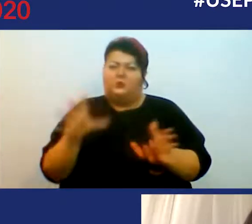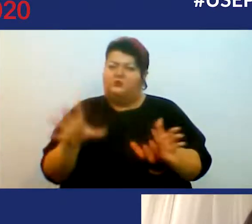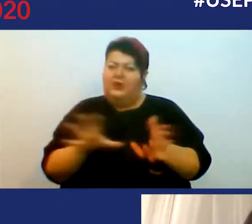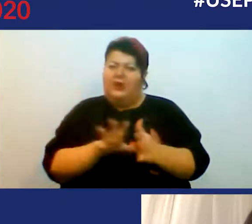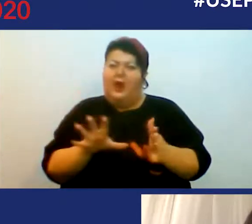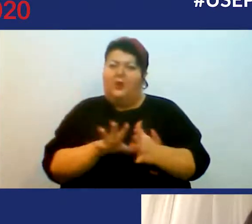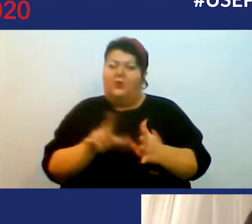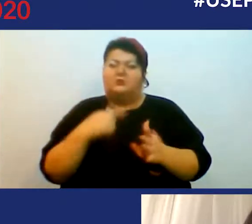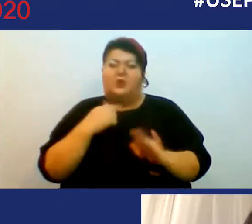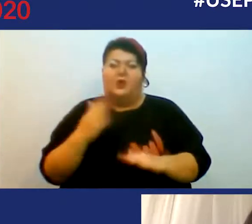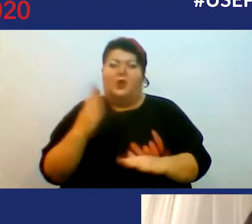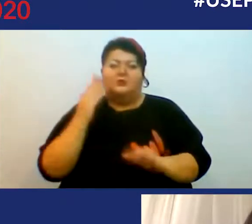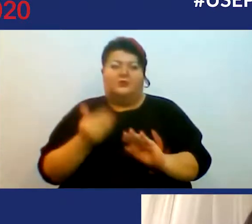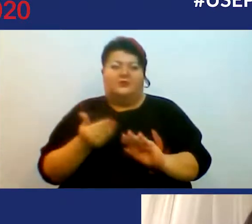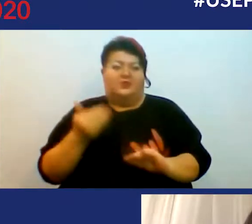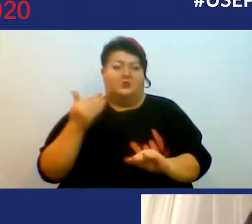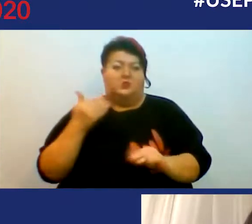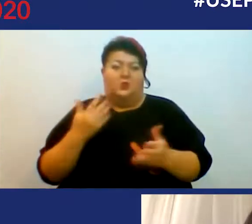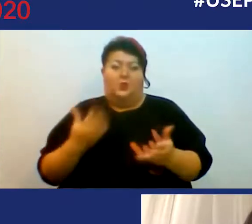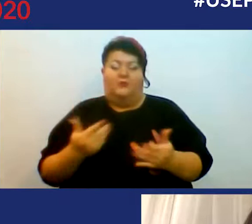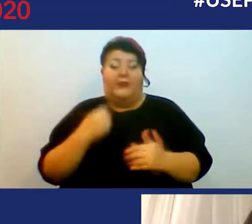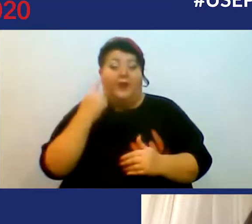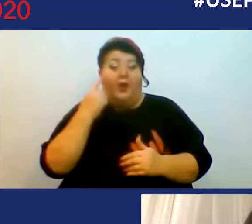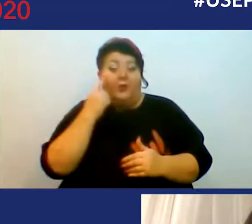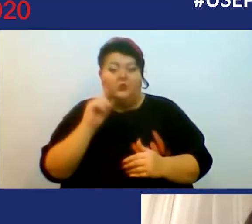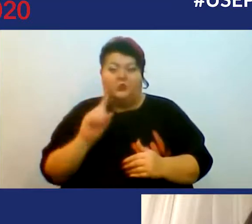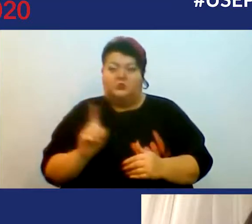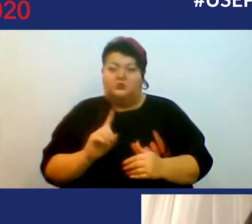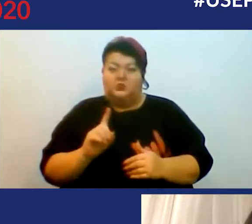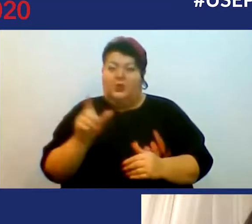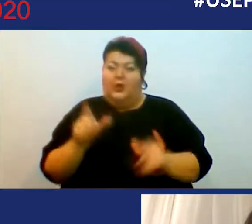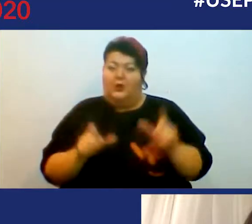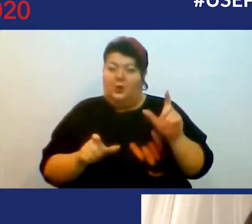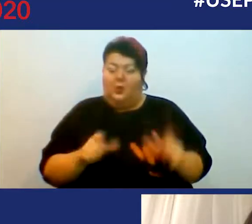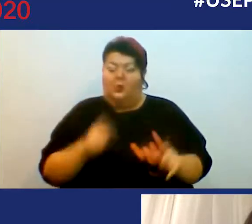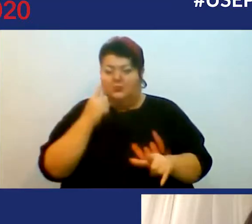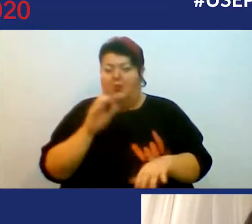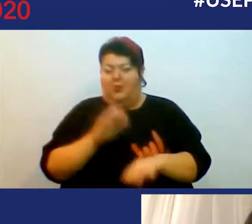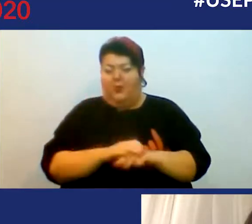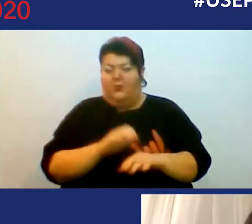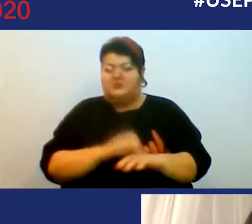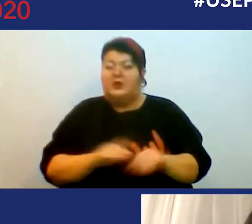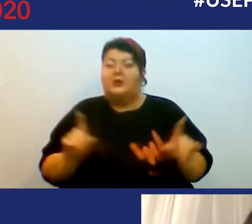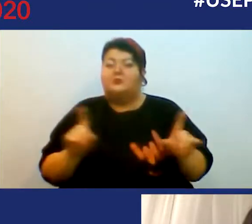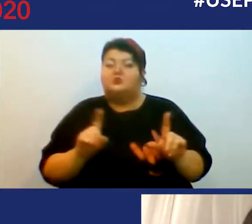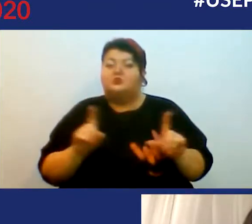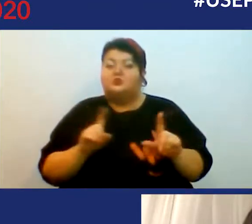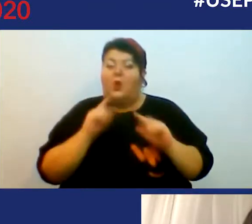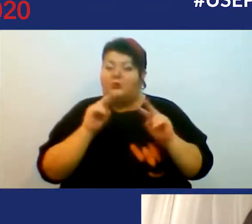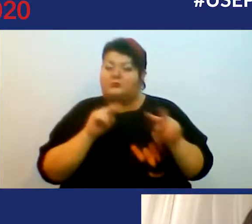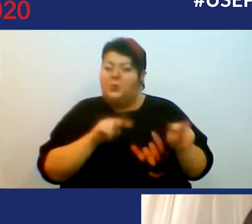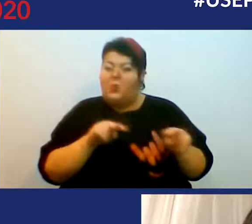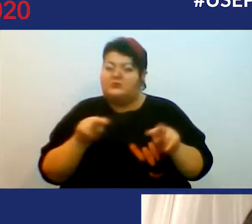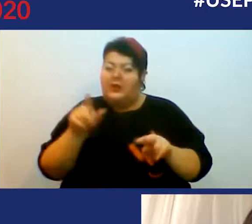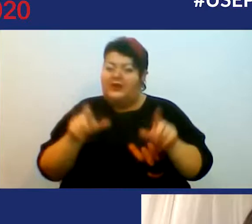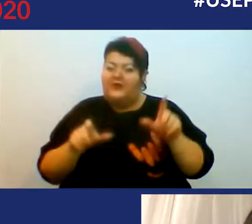And so I think people are finding, some observers are finding in some parts of the state, the polls are actually more quiet than they